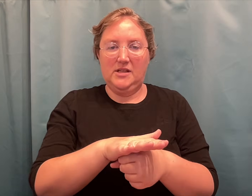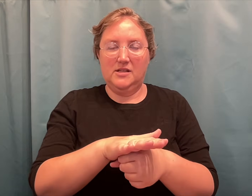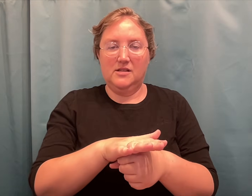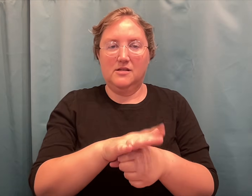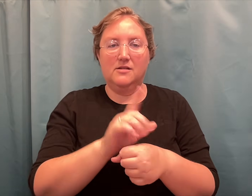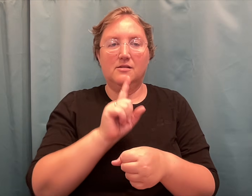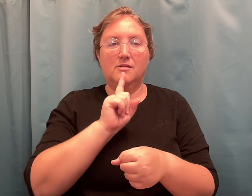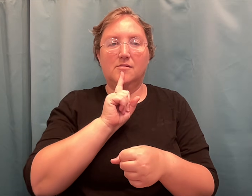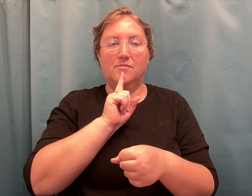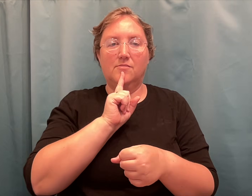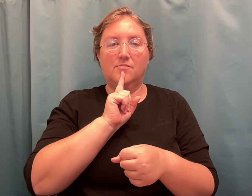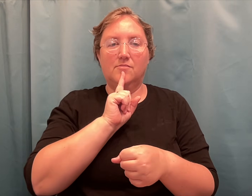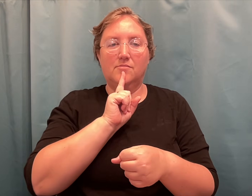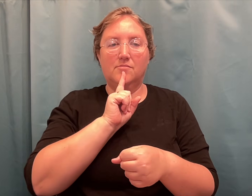Promise,